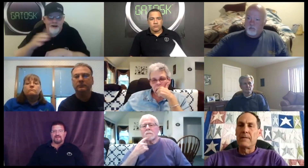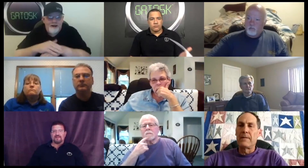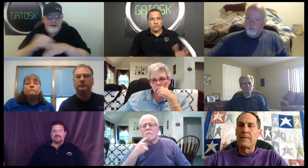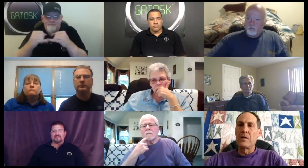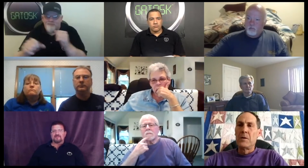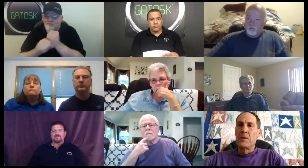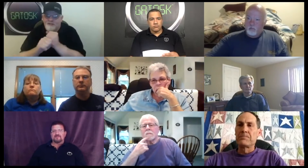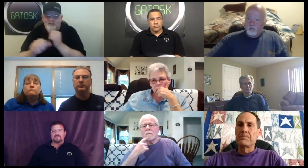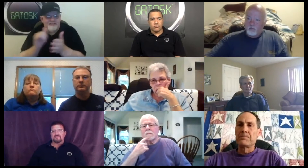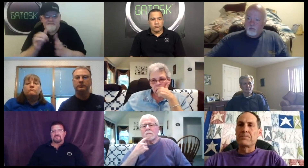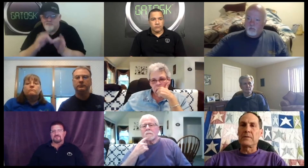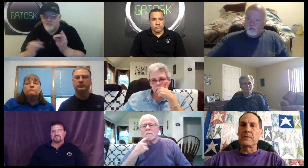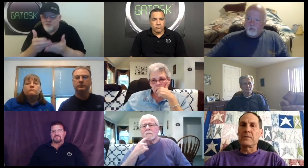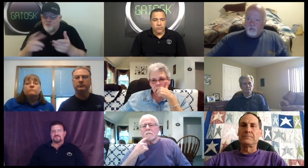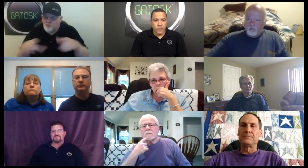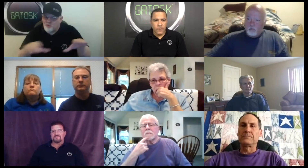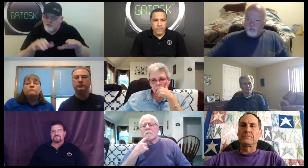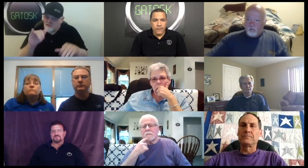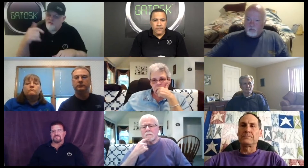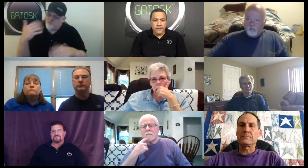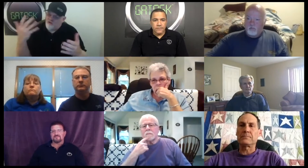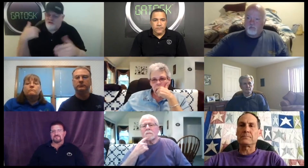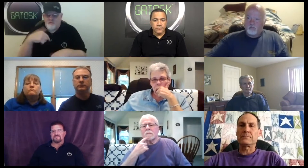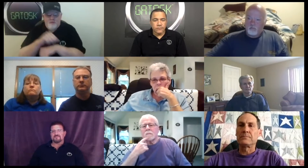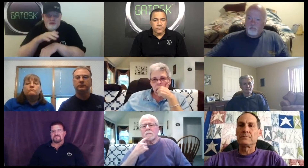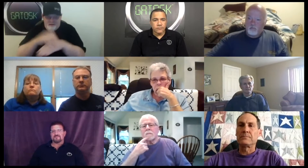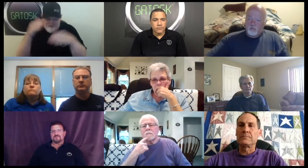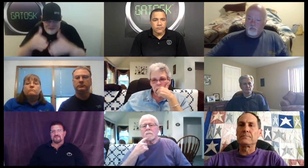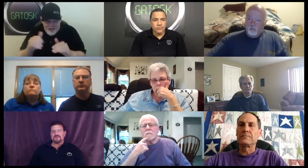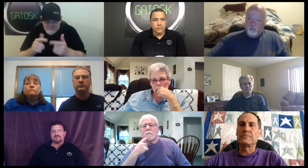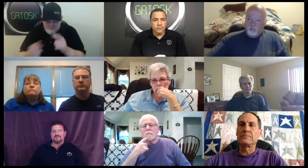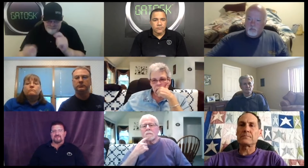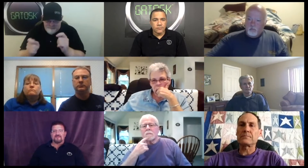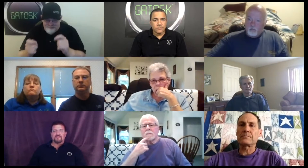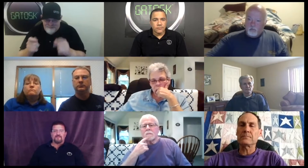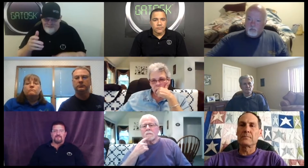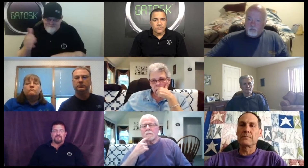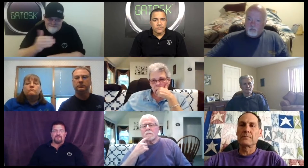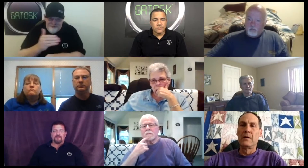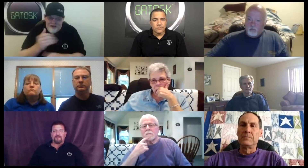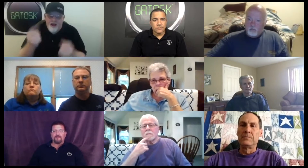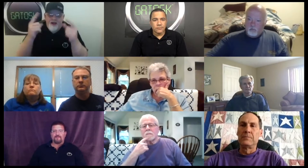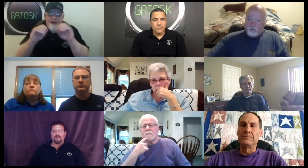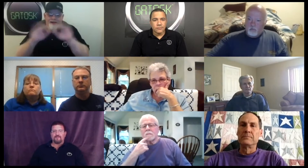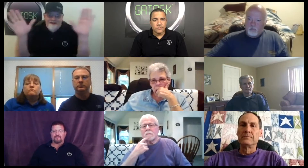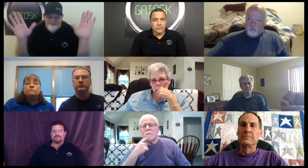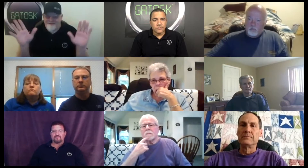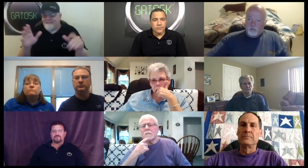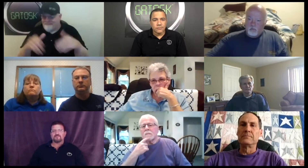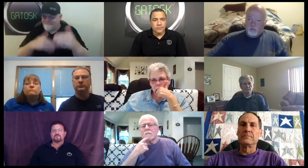walk them through online, about advertising. It's pretty simple to do. That's what we're working on, focused on how to improve